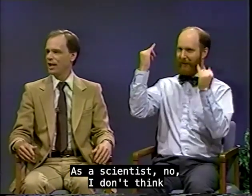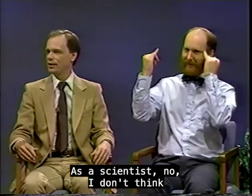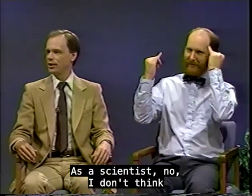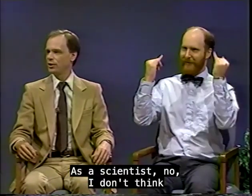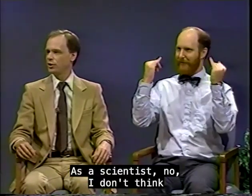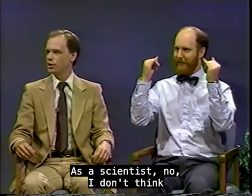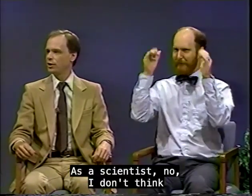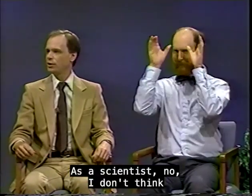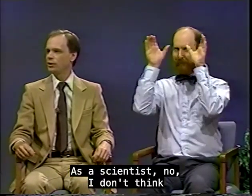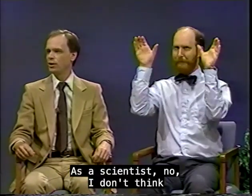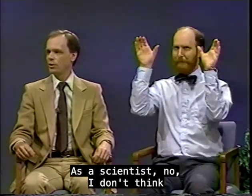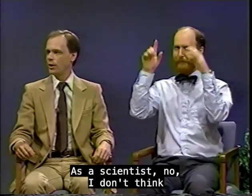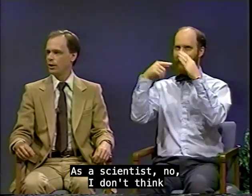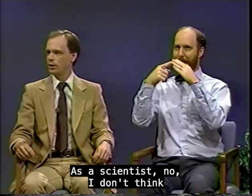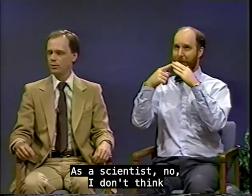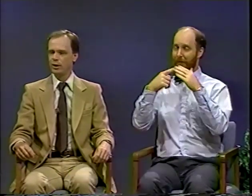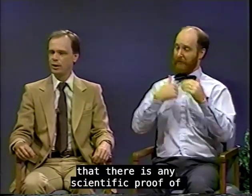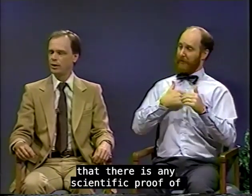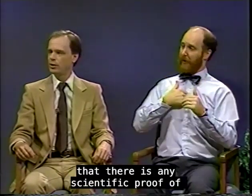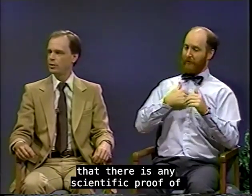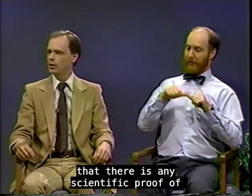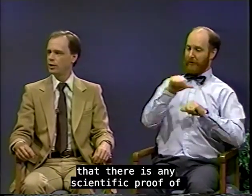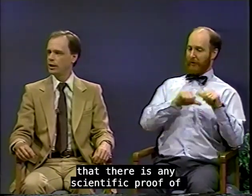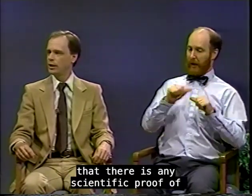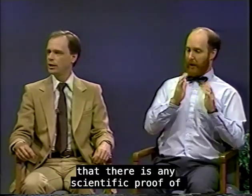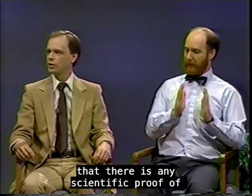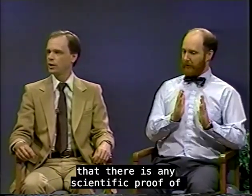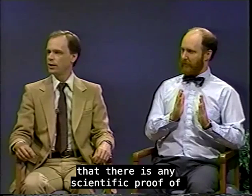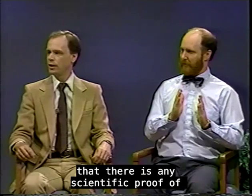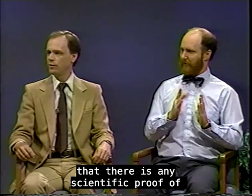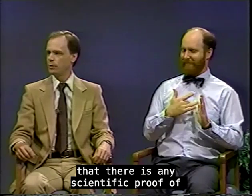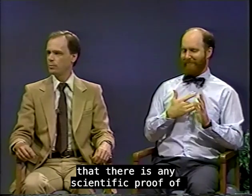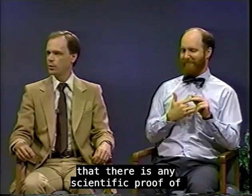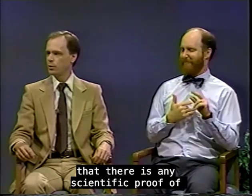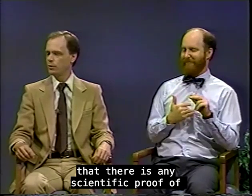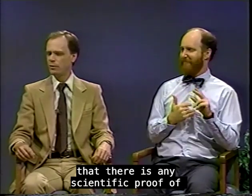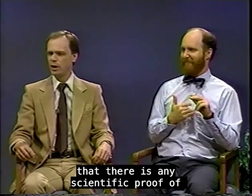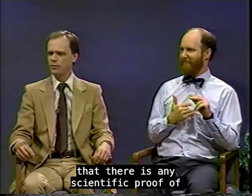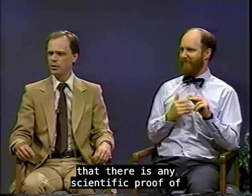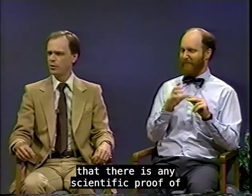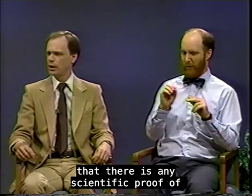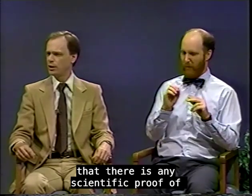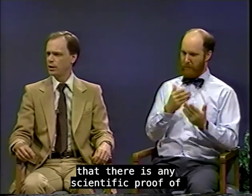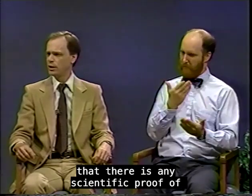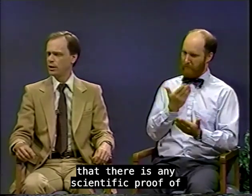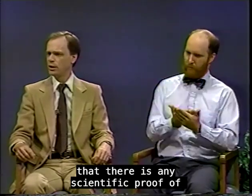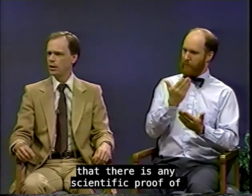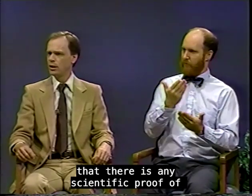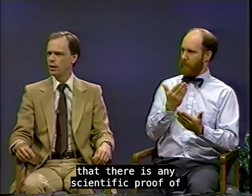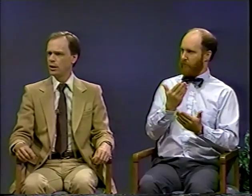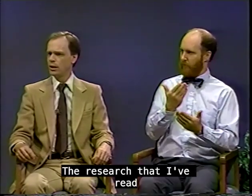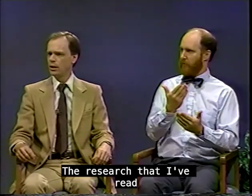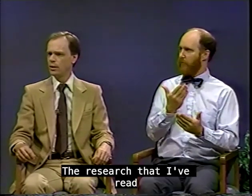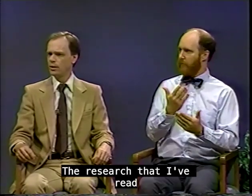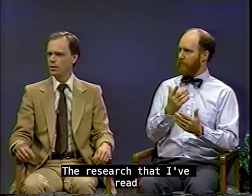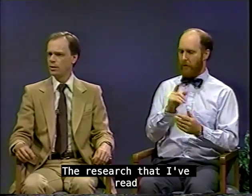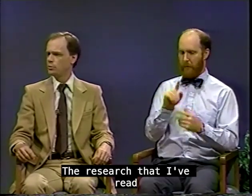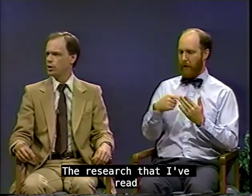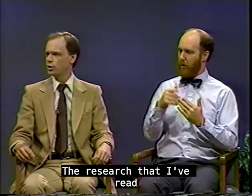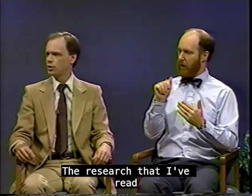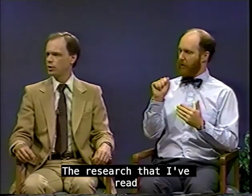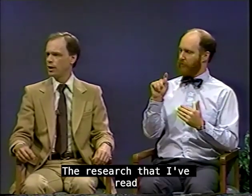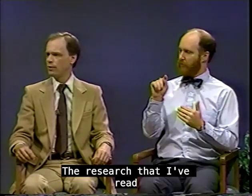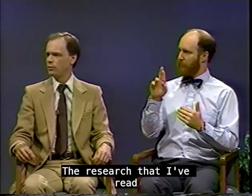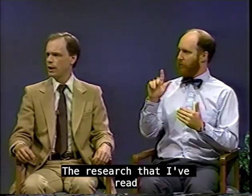As a scientist, no, I don't think that there is any scientific proof of astrology.